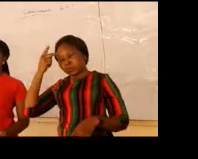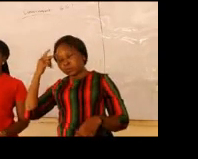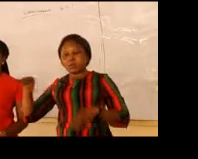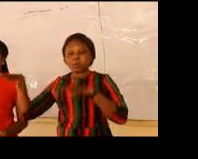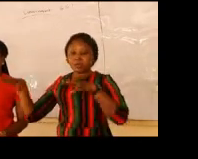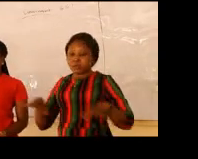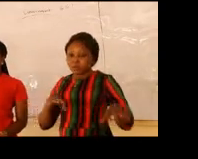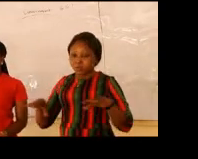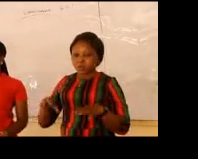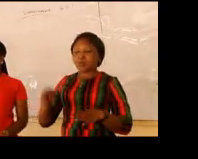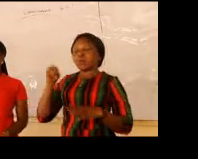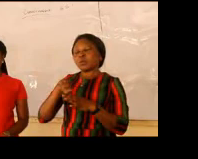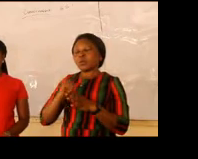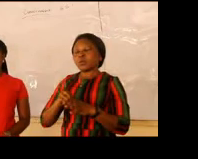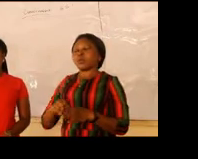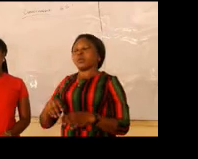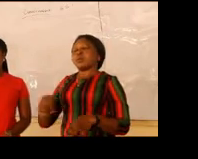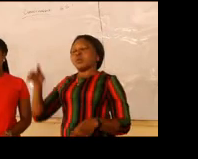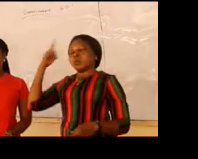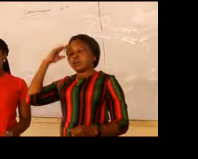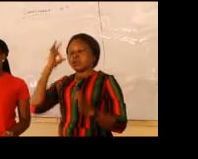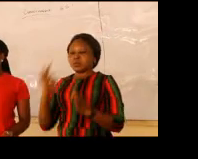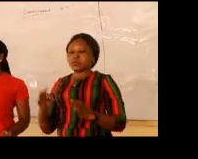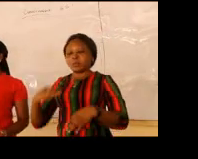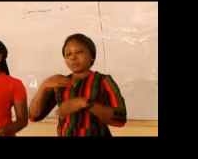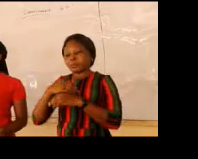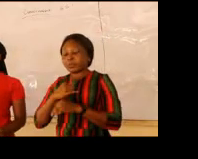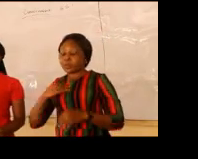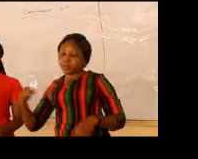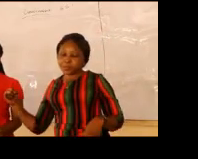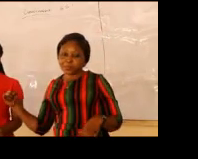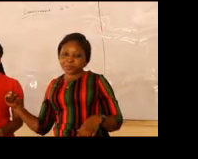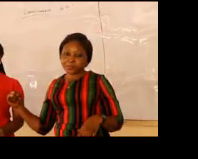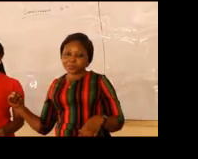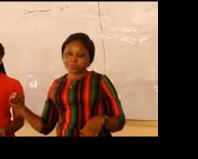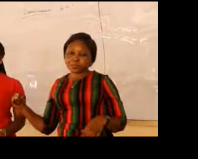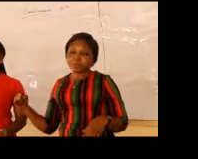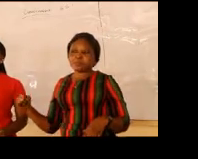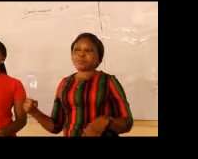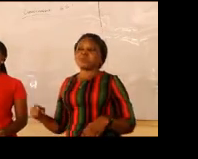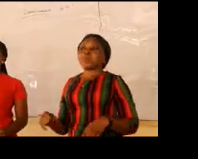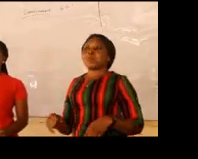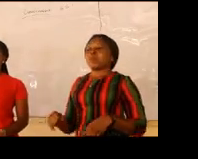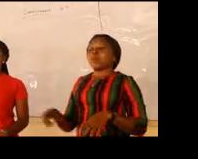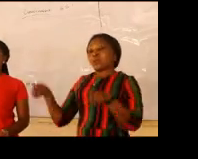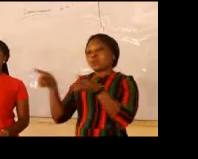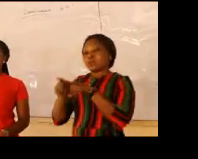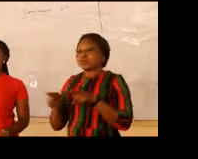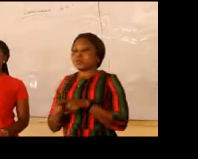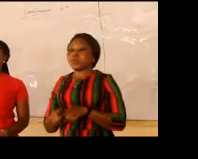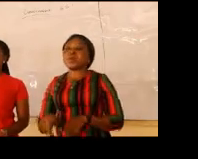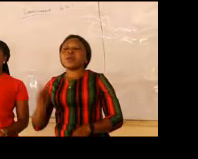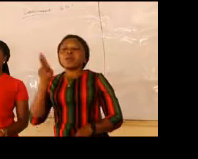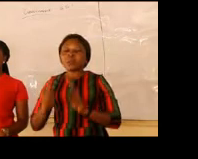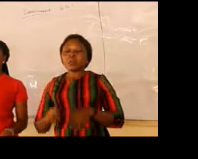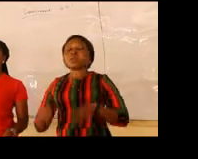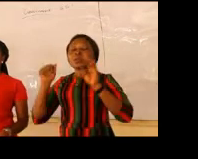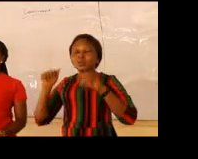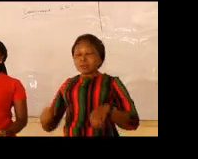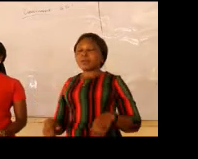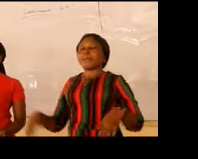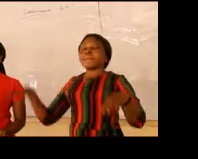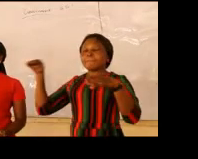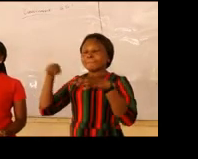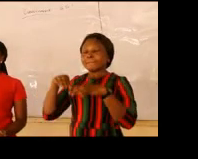making of their country. Then last week we also said that people can participate in politics in